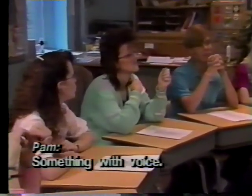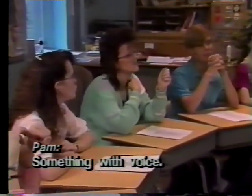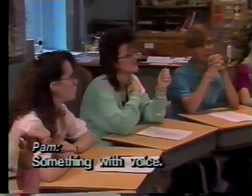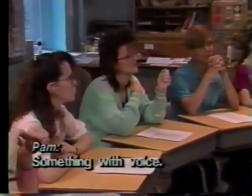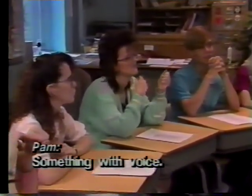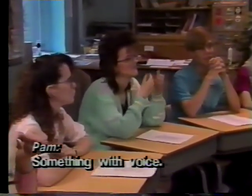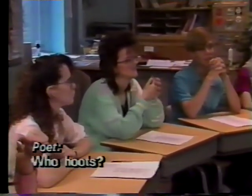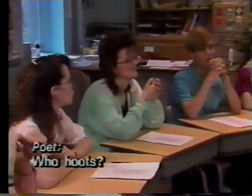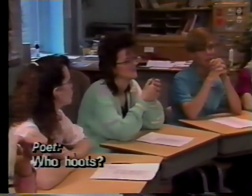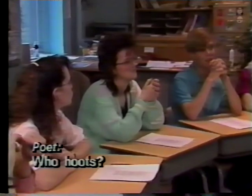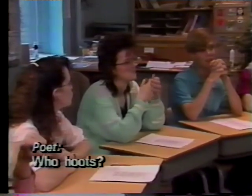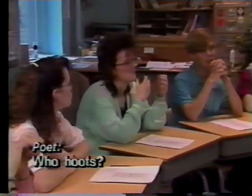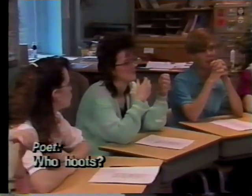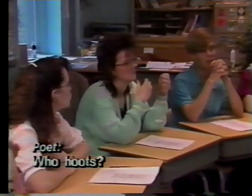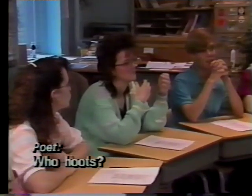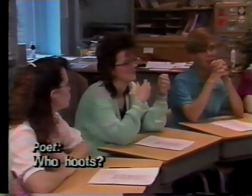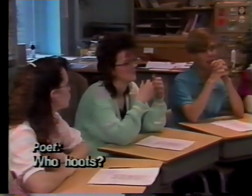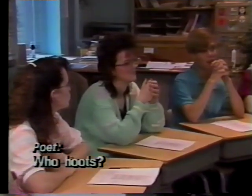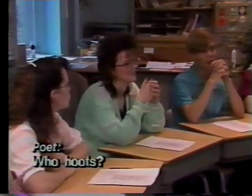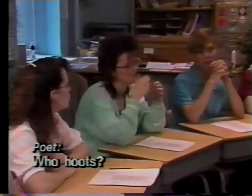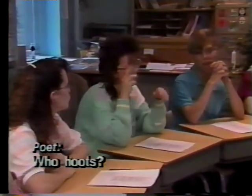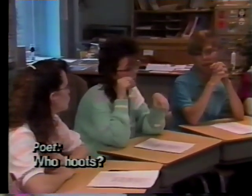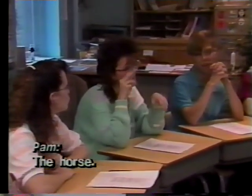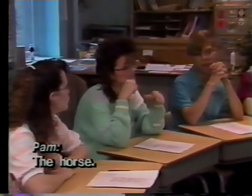What? Who?